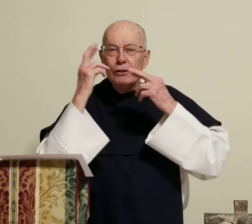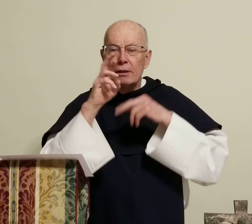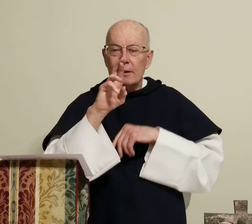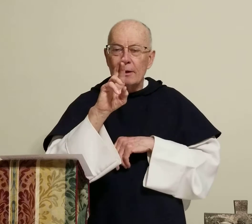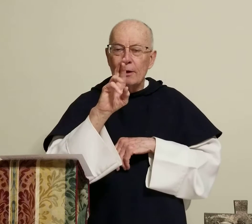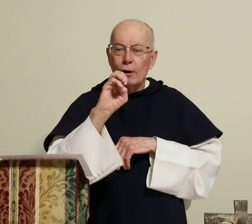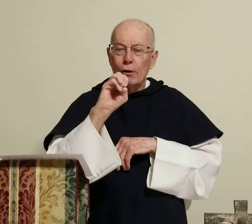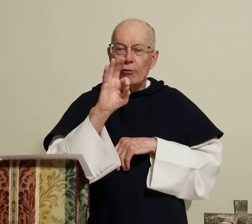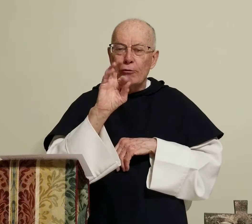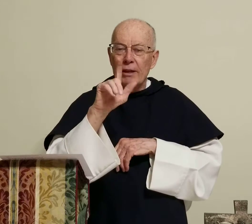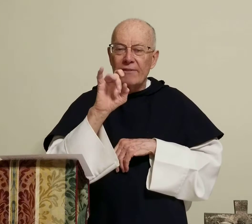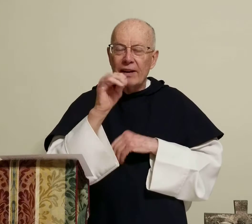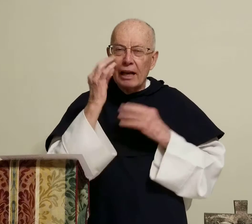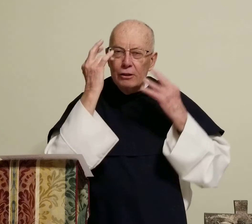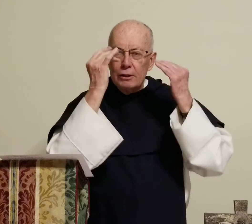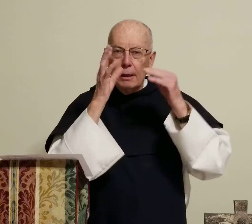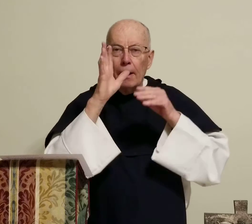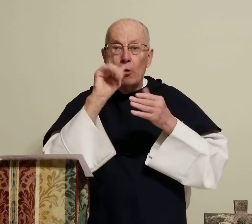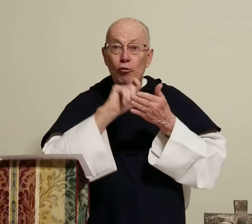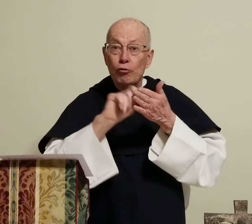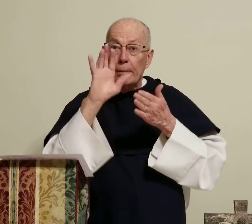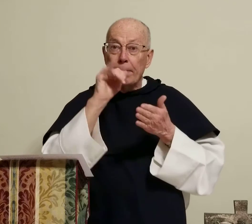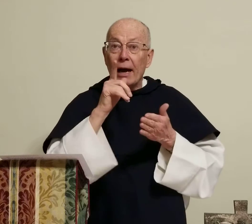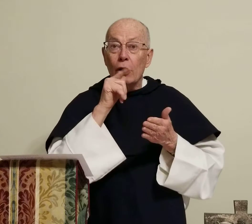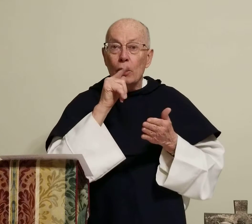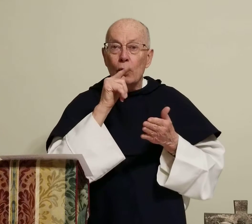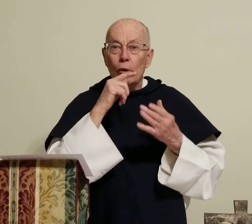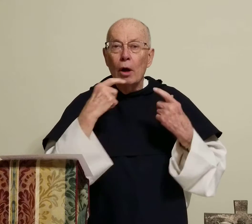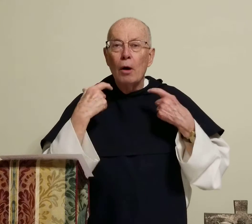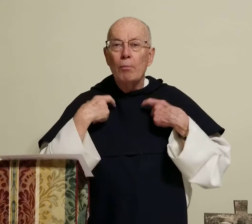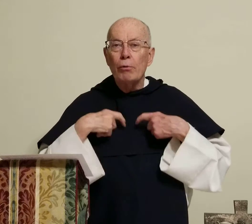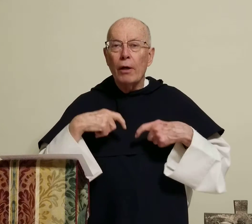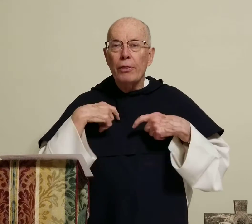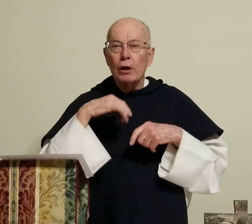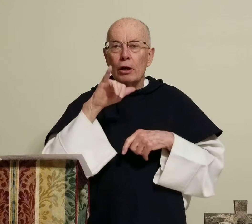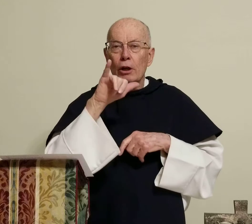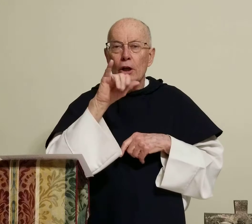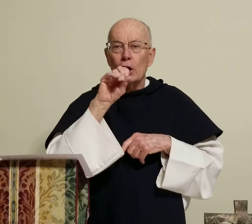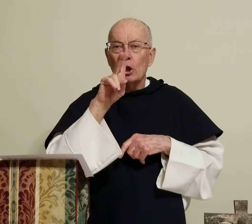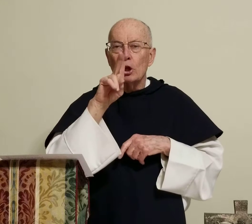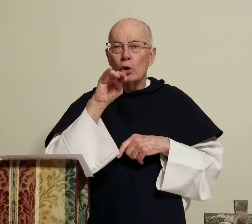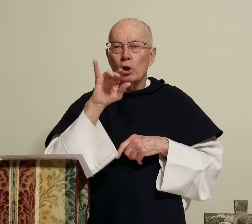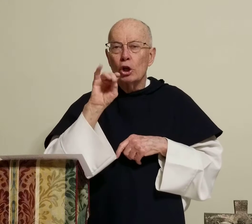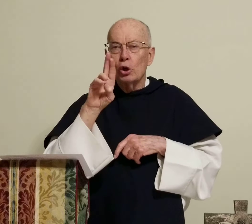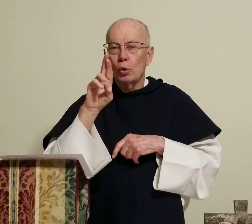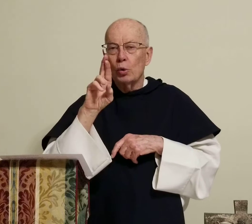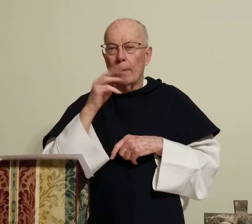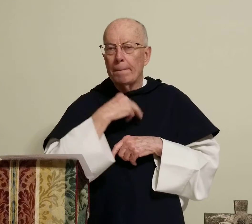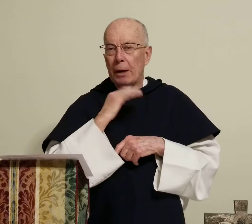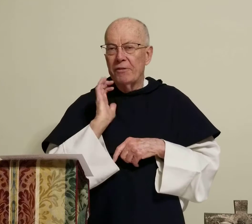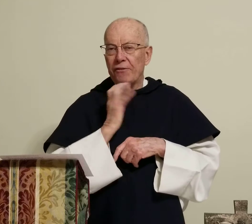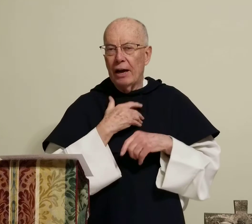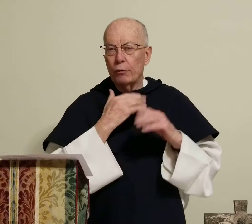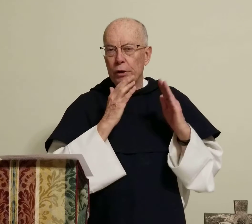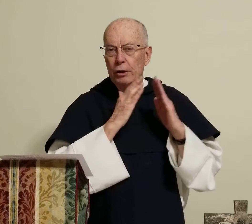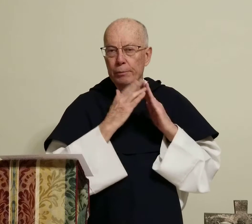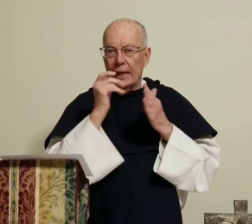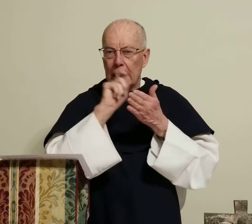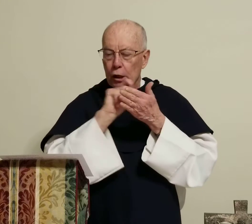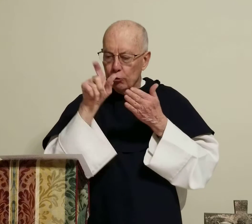vibração, vibração, vipai you, water, you, batapava, como